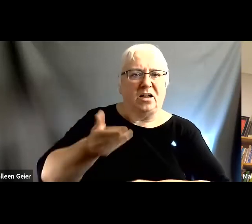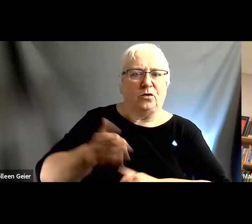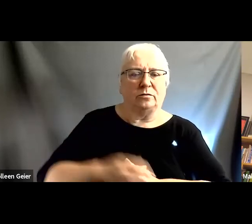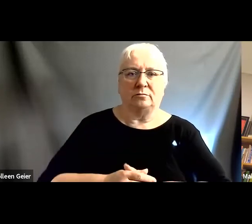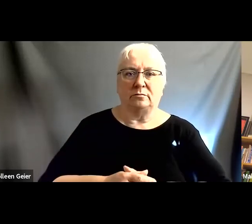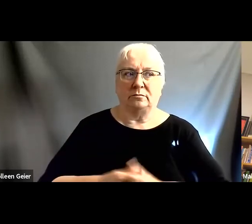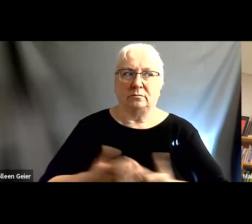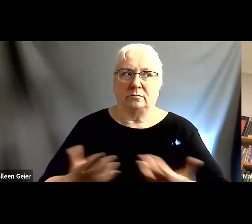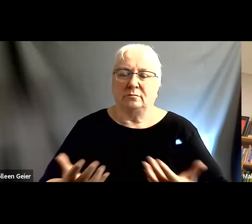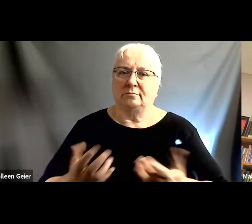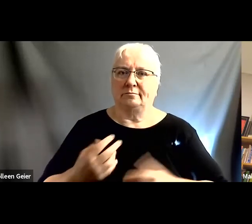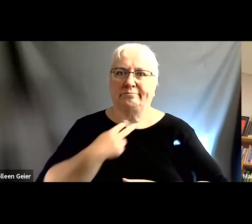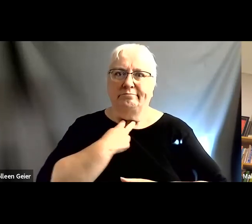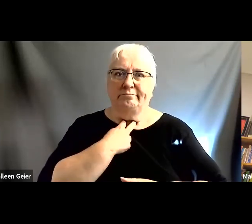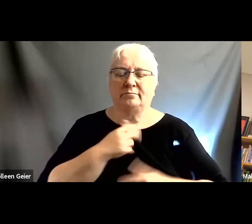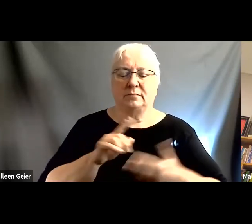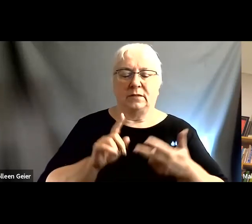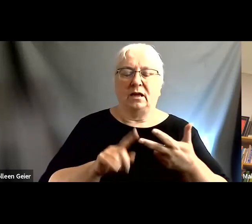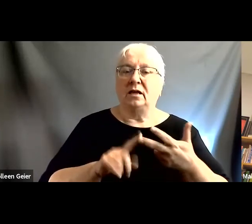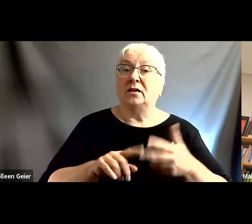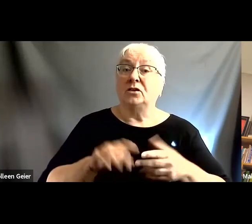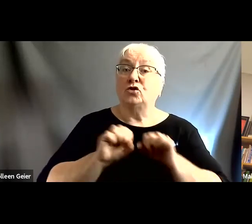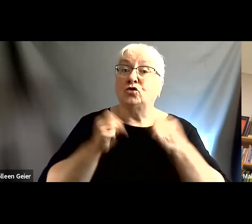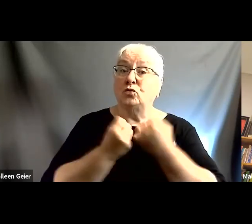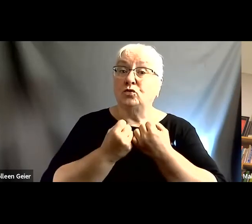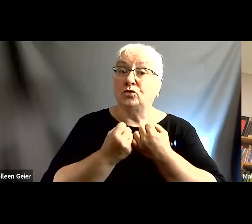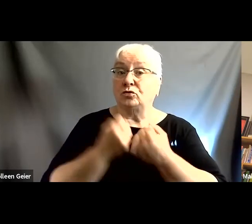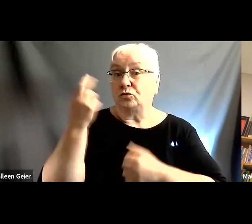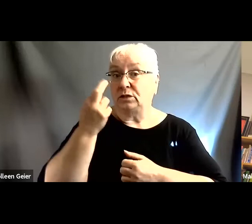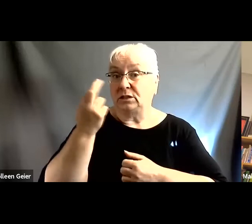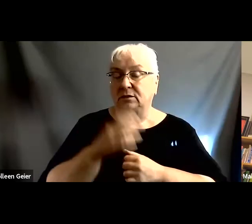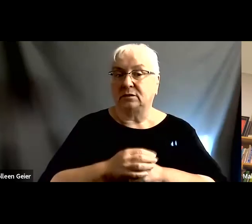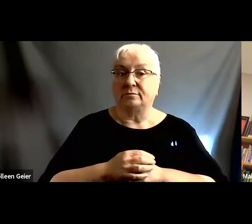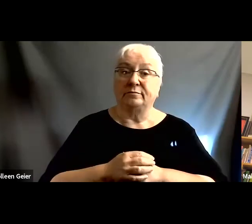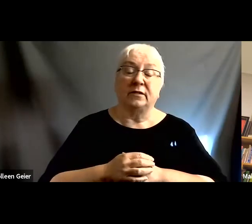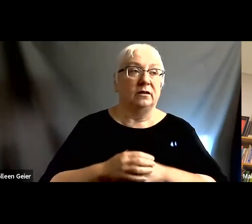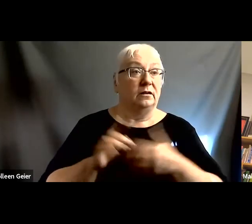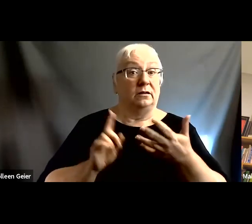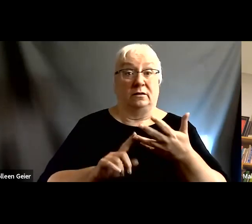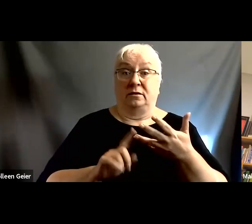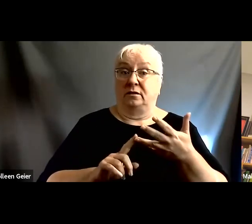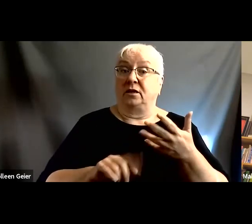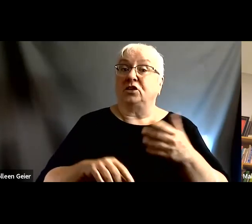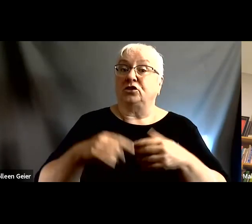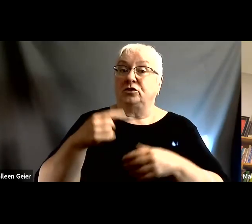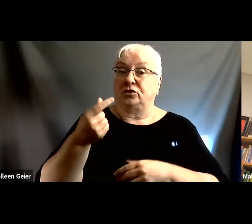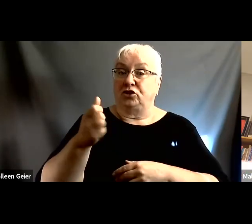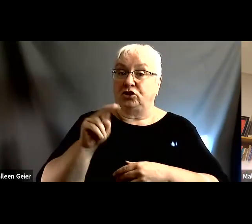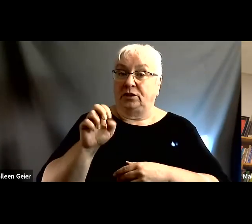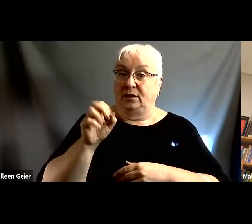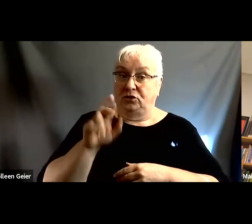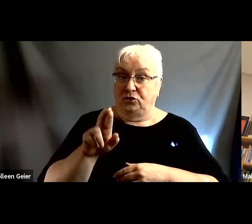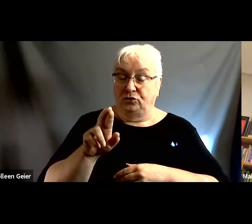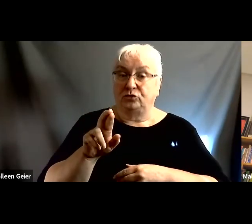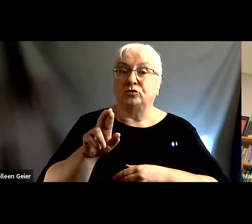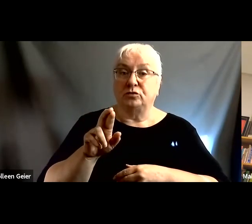Social reasons, of course, and then we cannot talk, and gender is something that we are